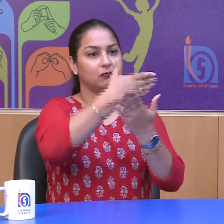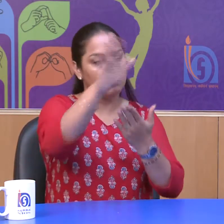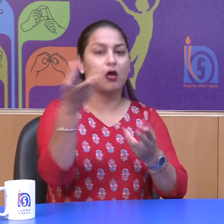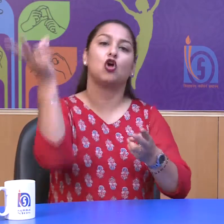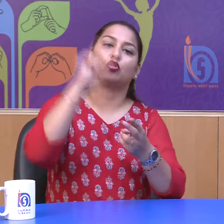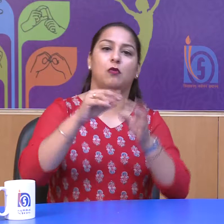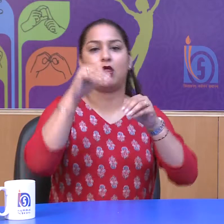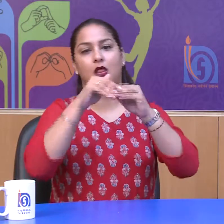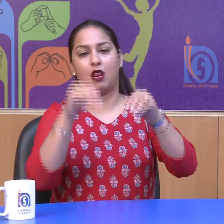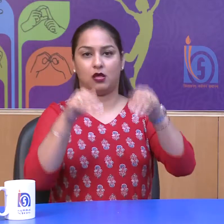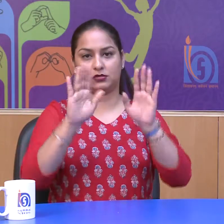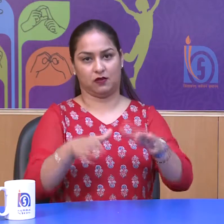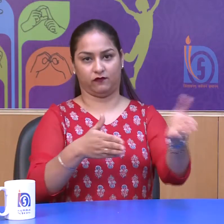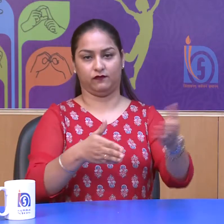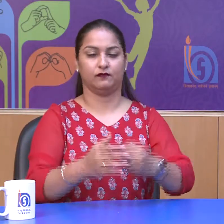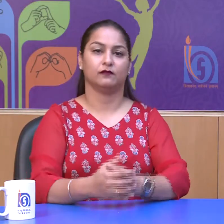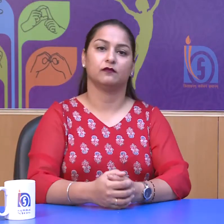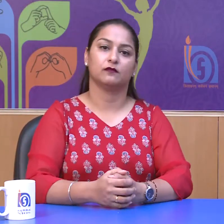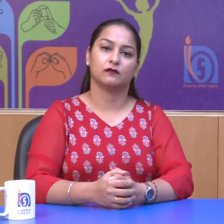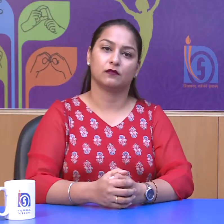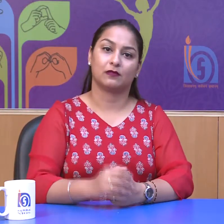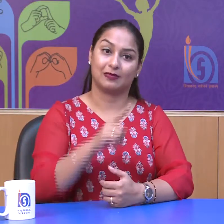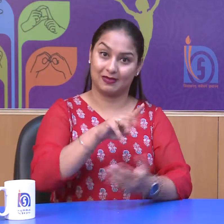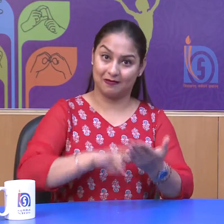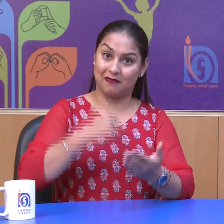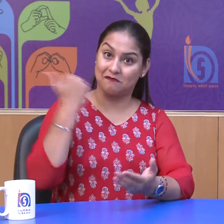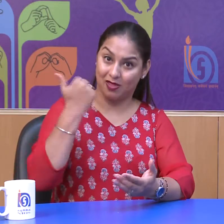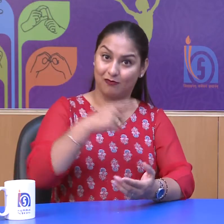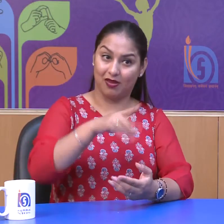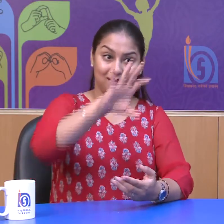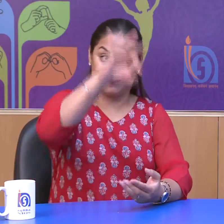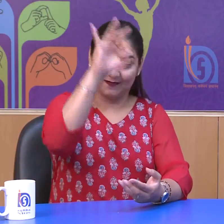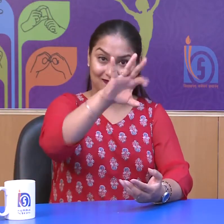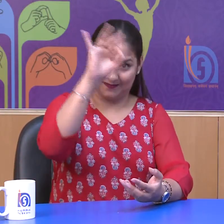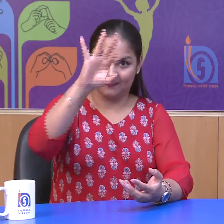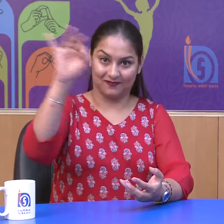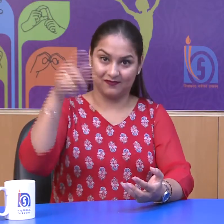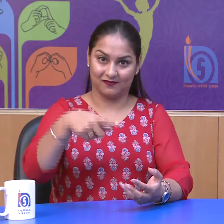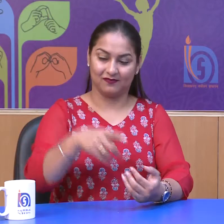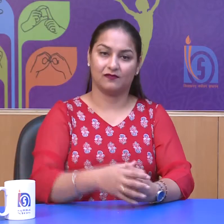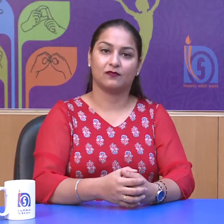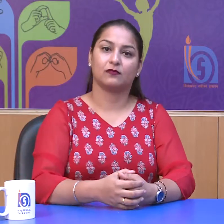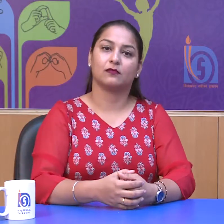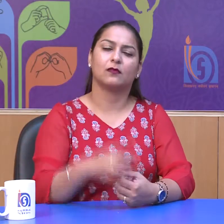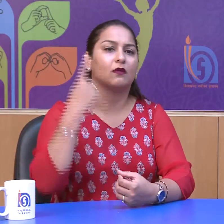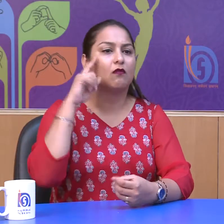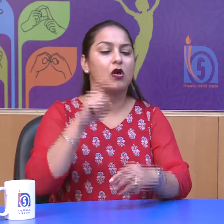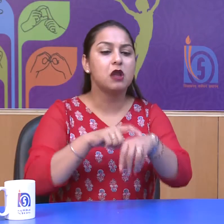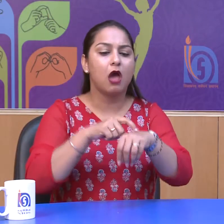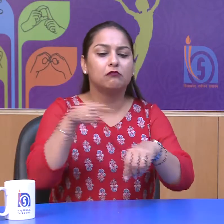In such elections, the member is elected for the remaining period of